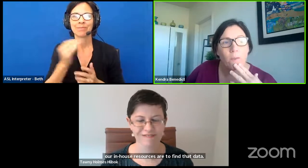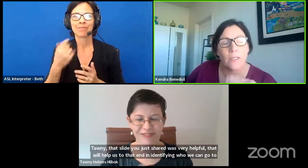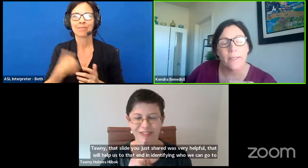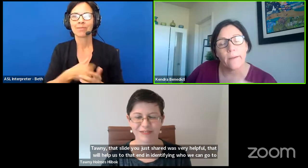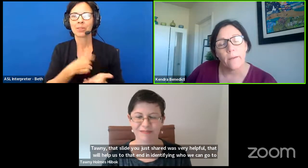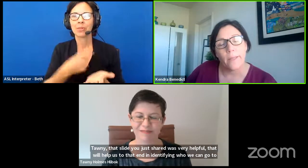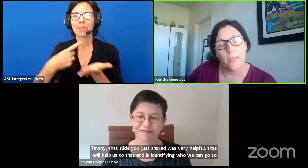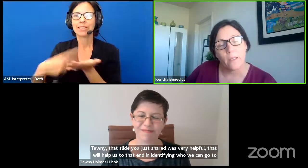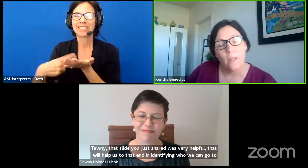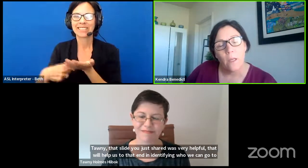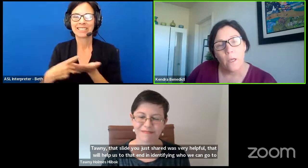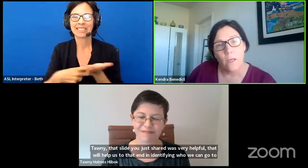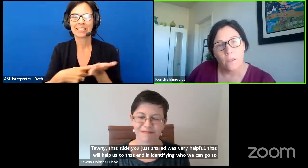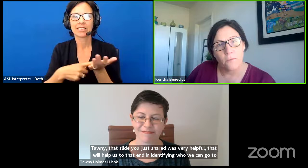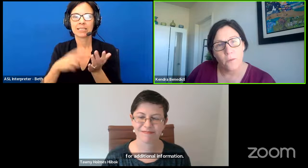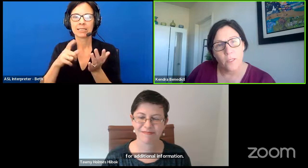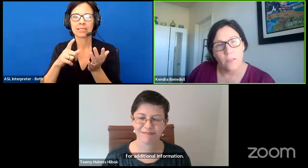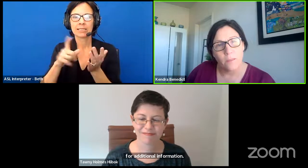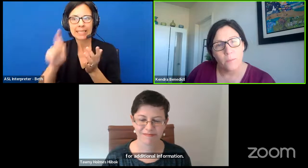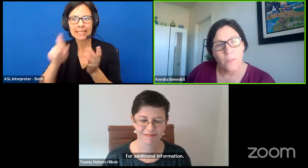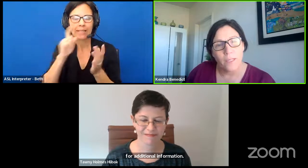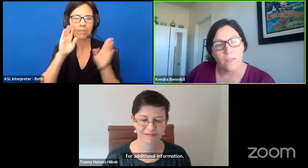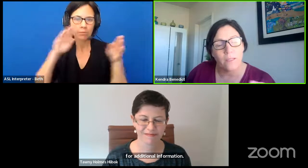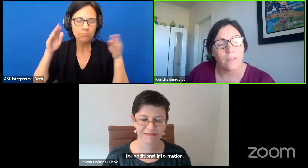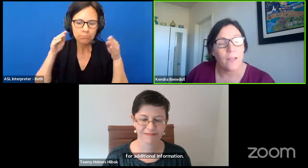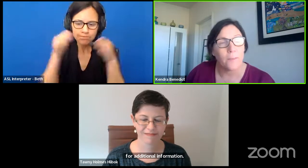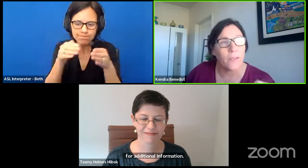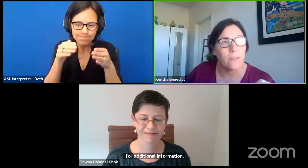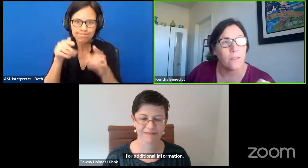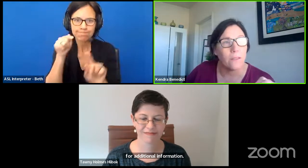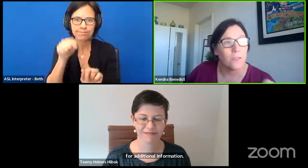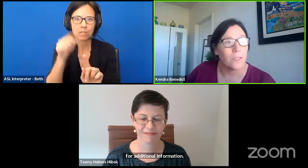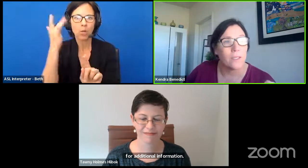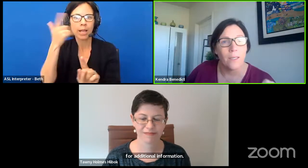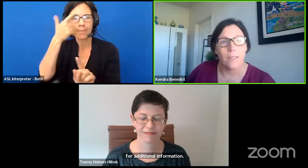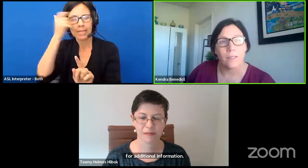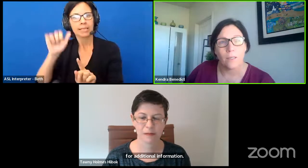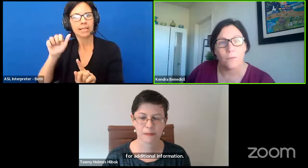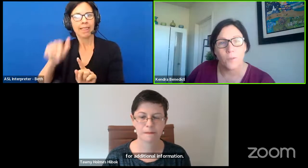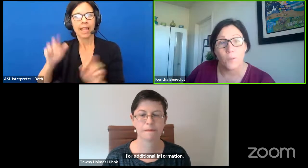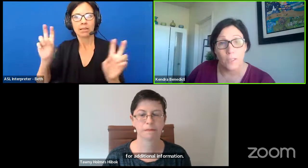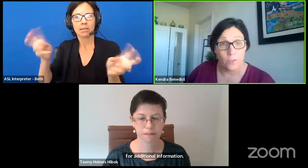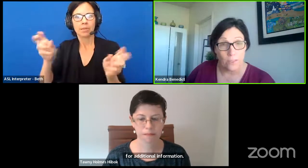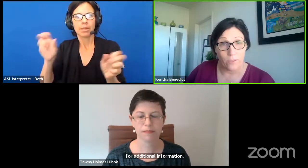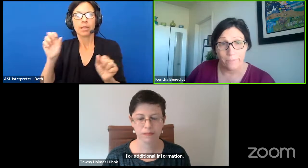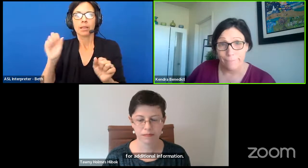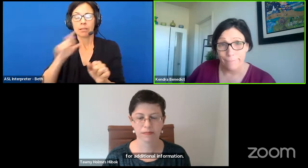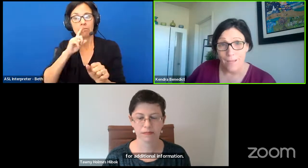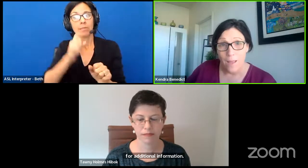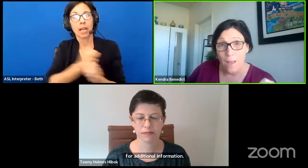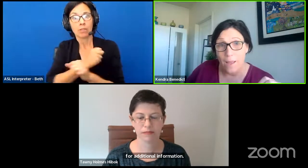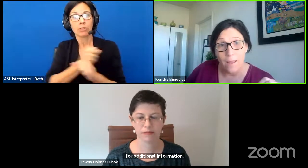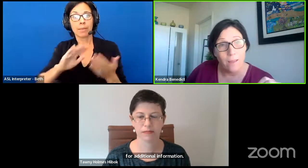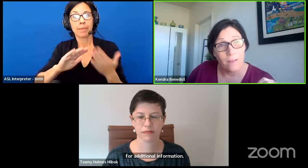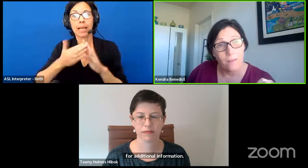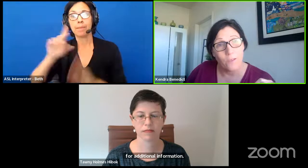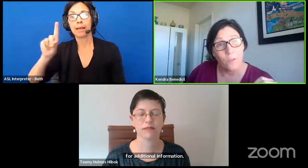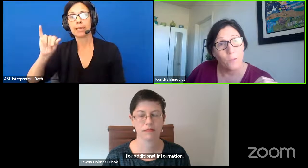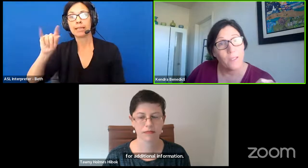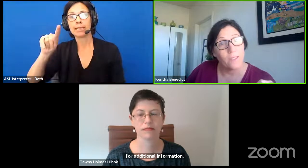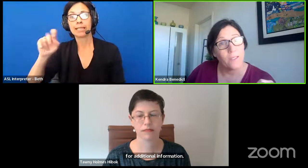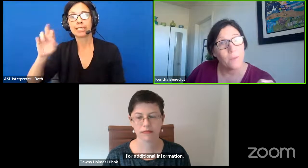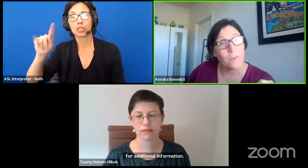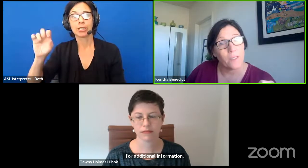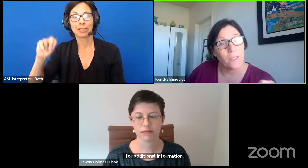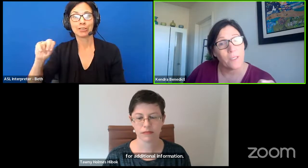about the need to really narrow in on our focus, because this topic could literally lend itself to a dissertation. And